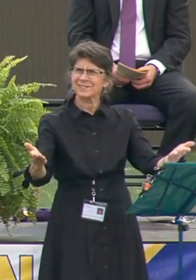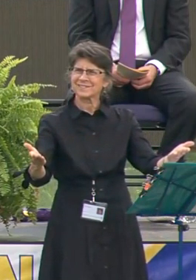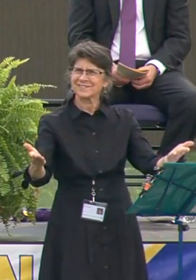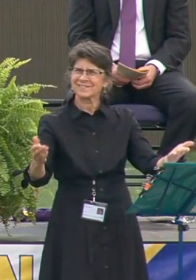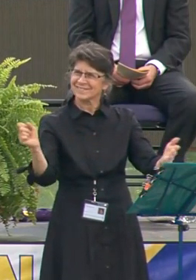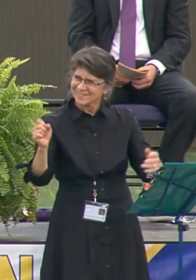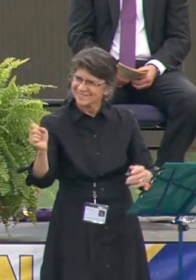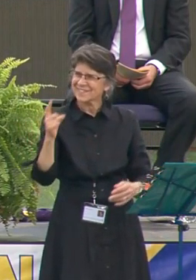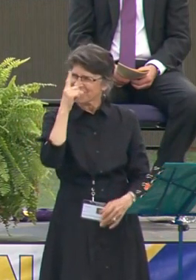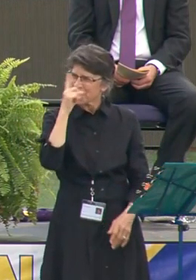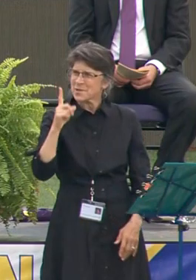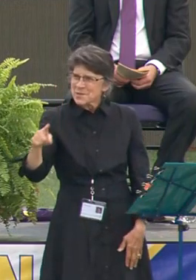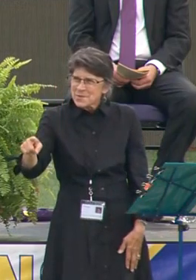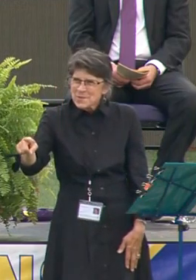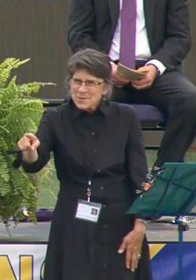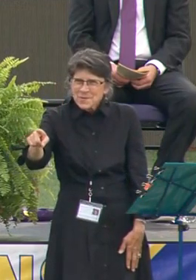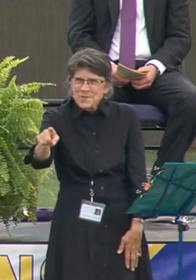for you,